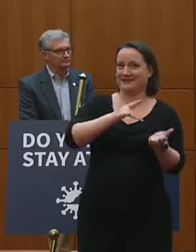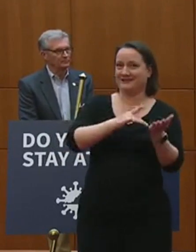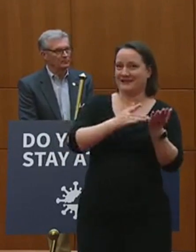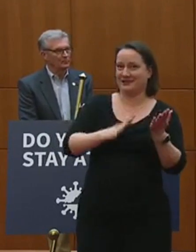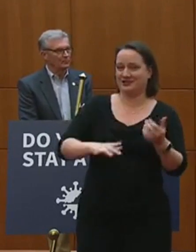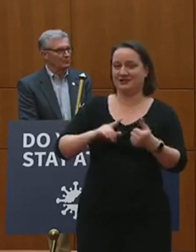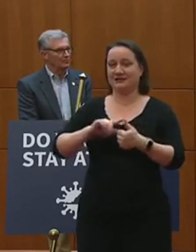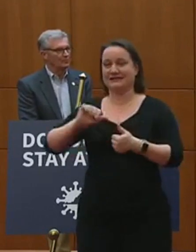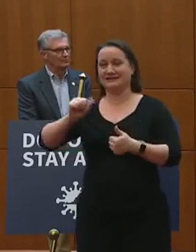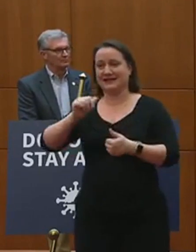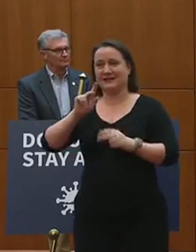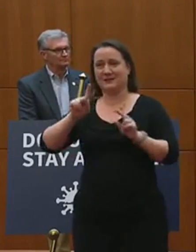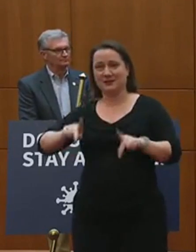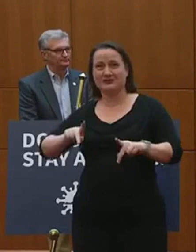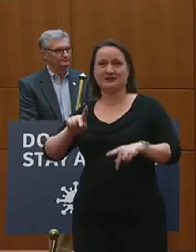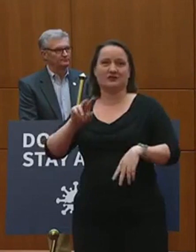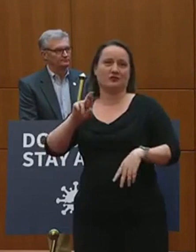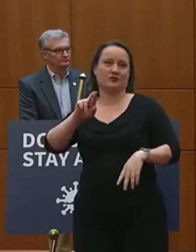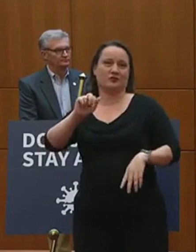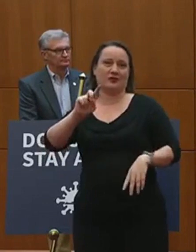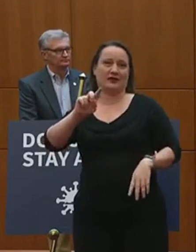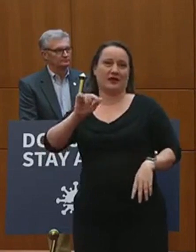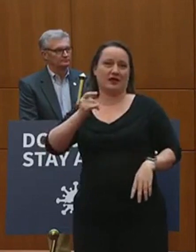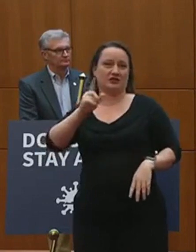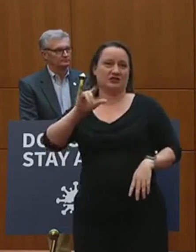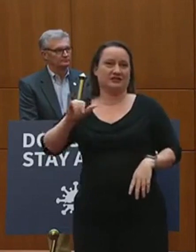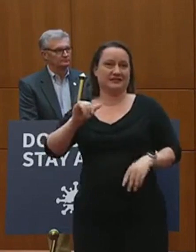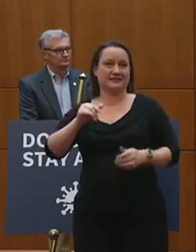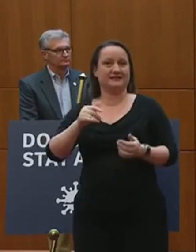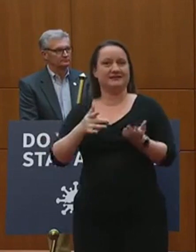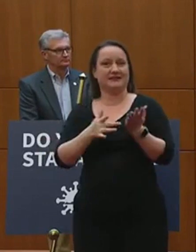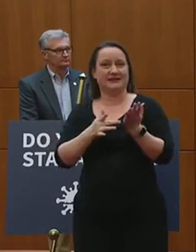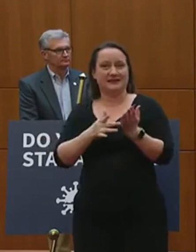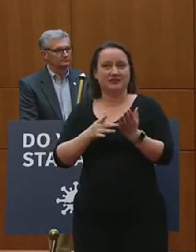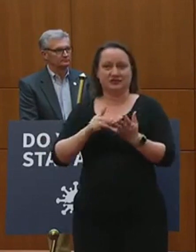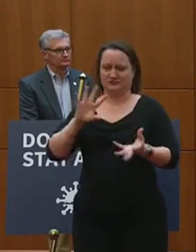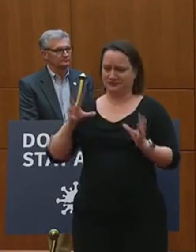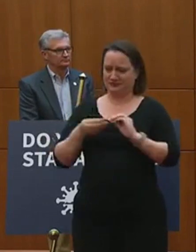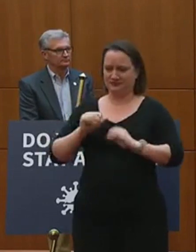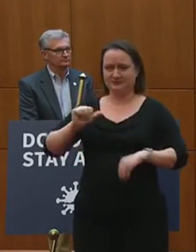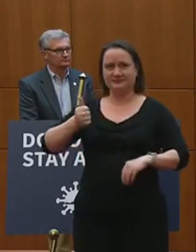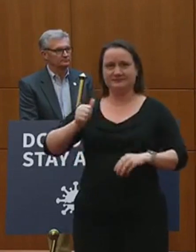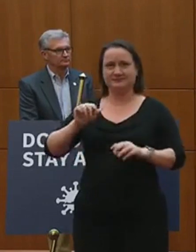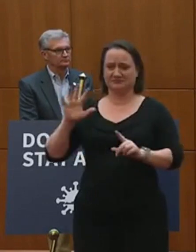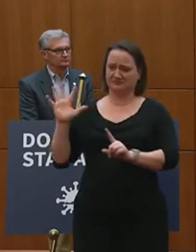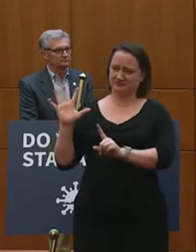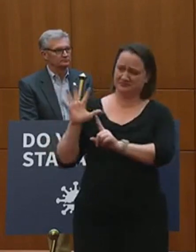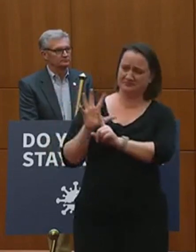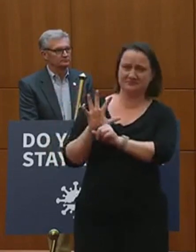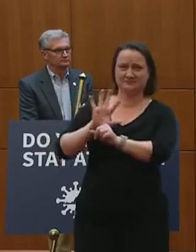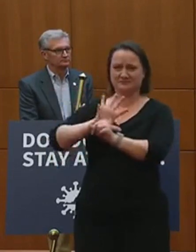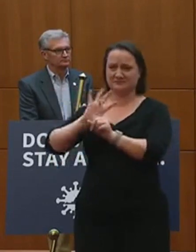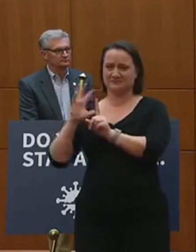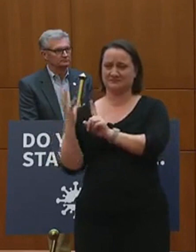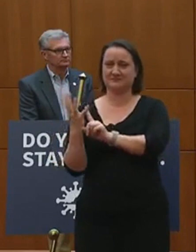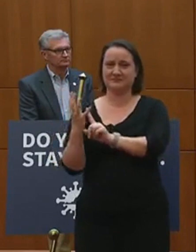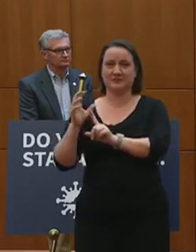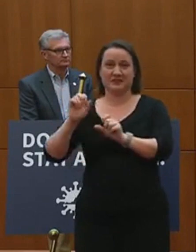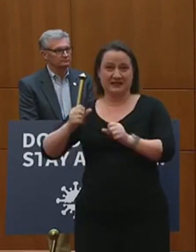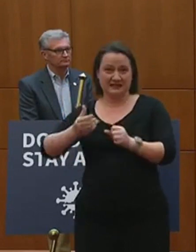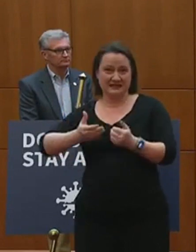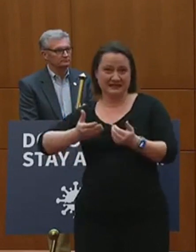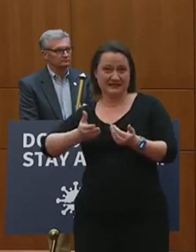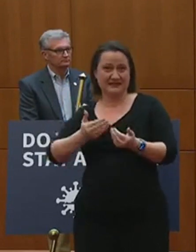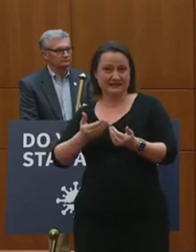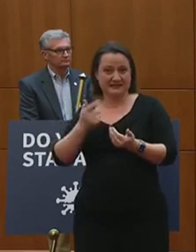radiology technician who would come into the room and take x-rays of the patient. So you can easily see that you could